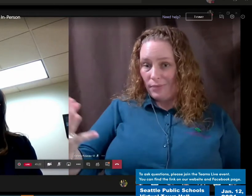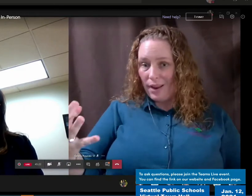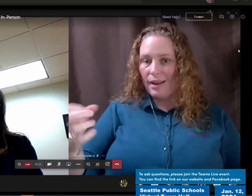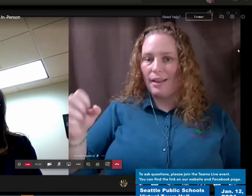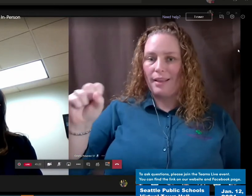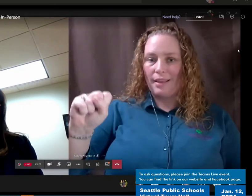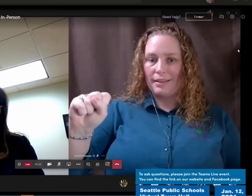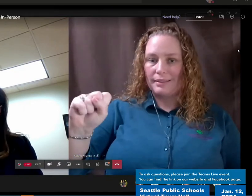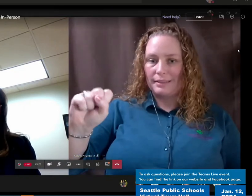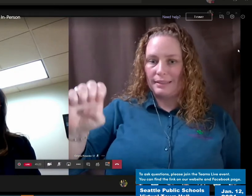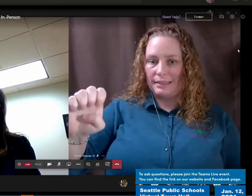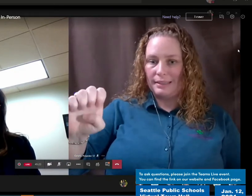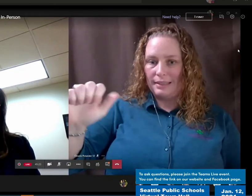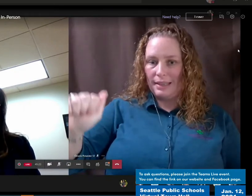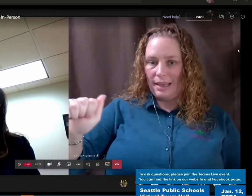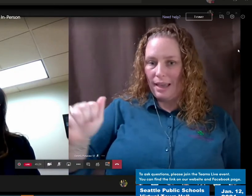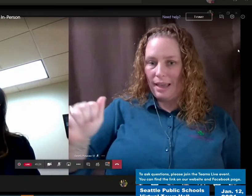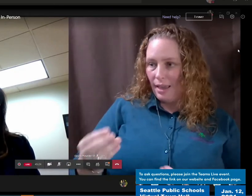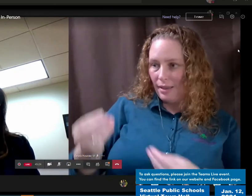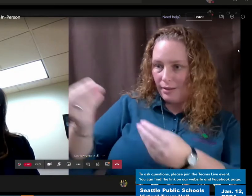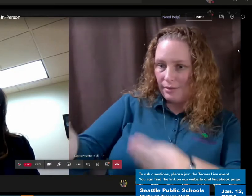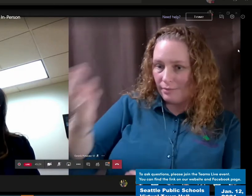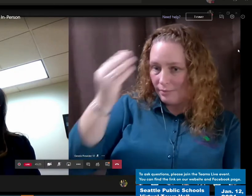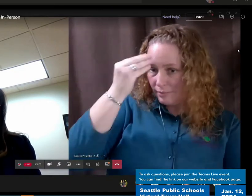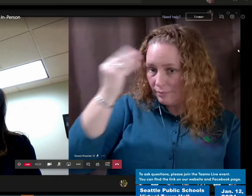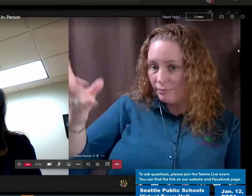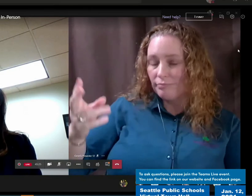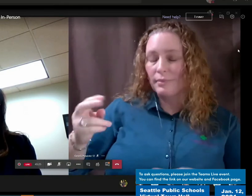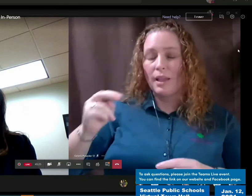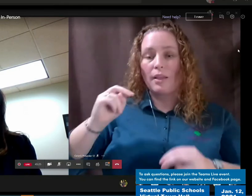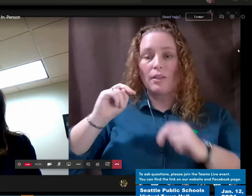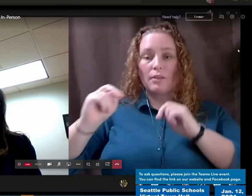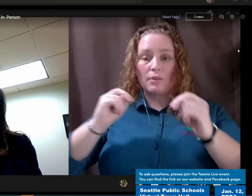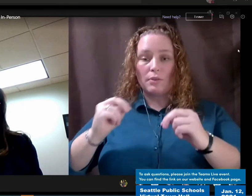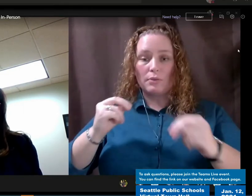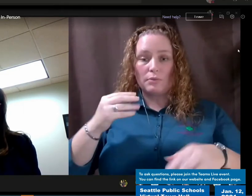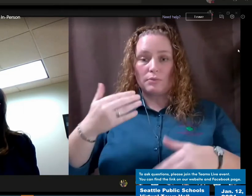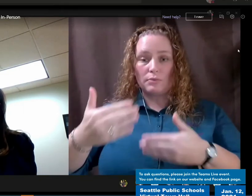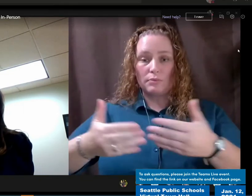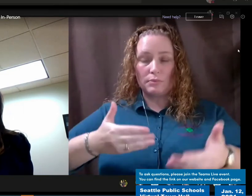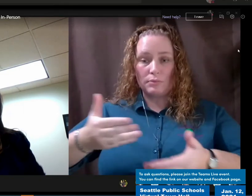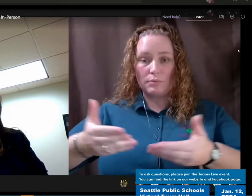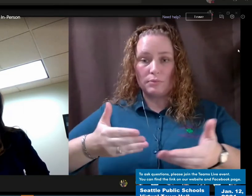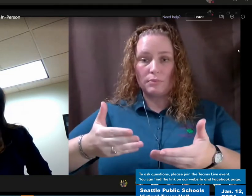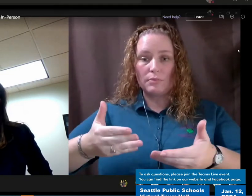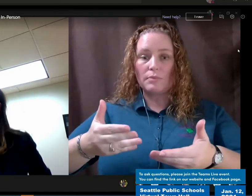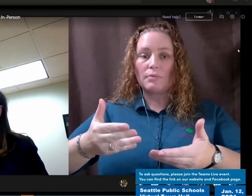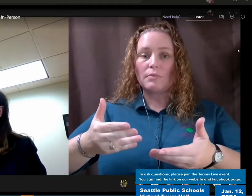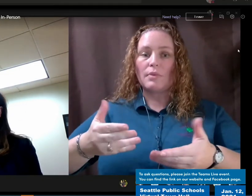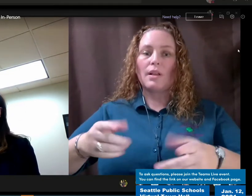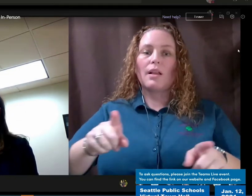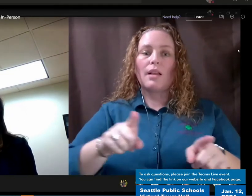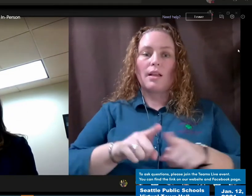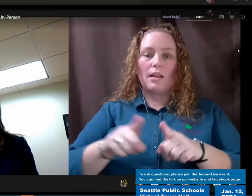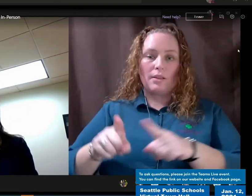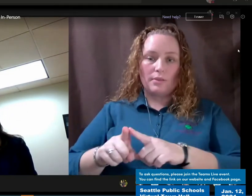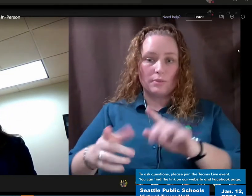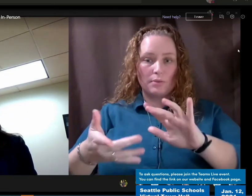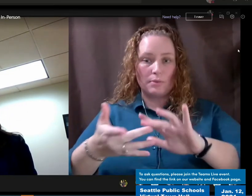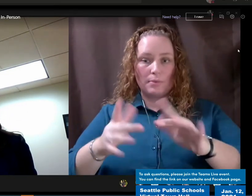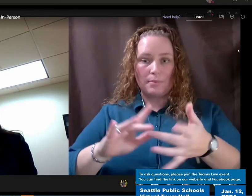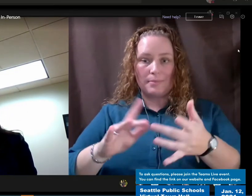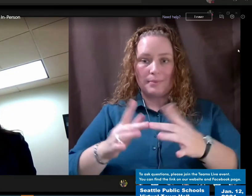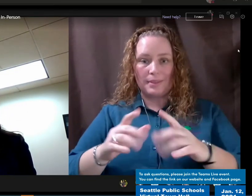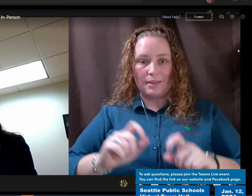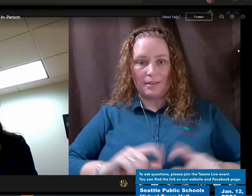those negotiations are going to be underway. We have also lifted up a bargaining website on the front page. If you go to the